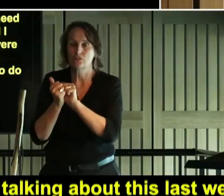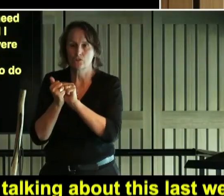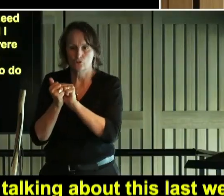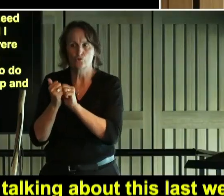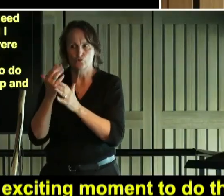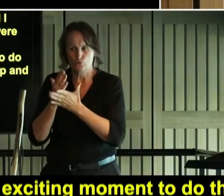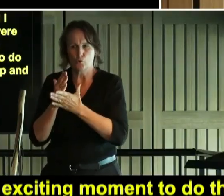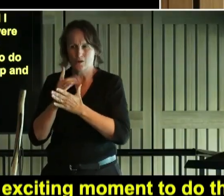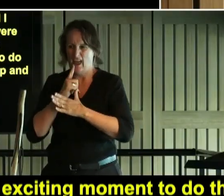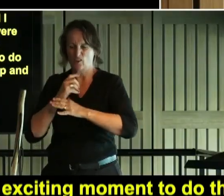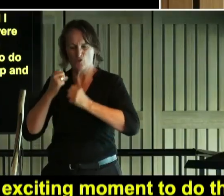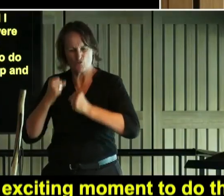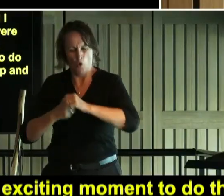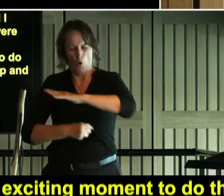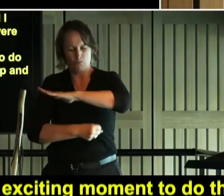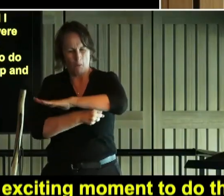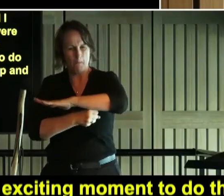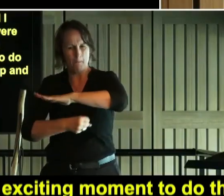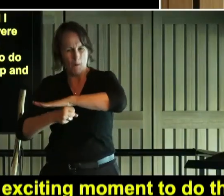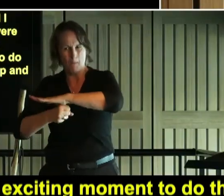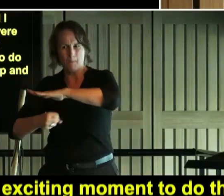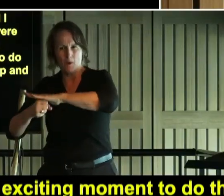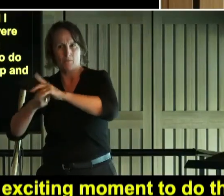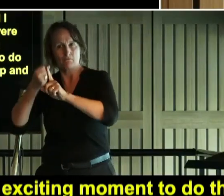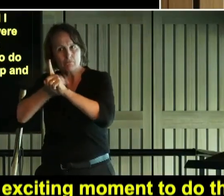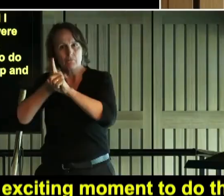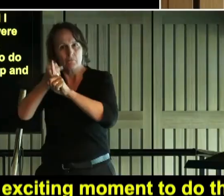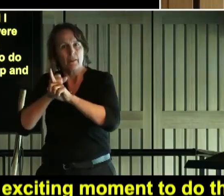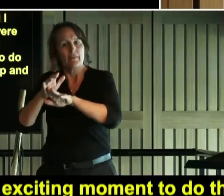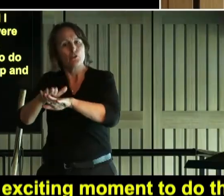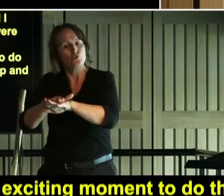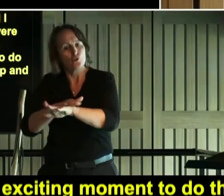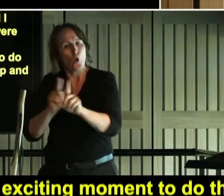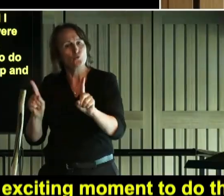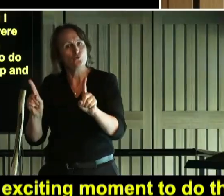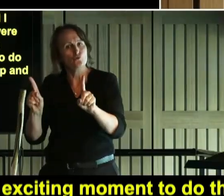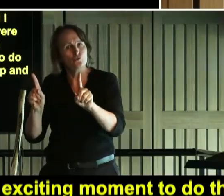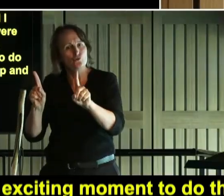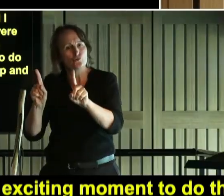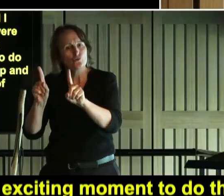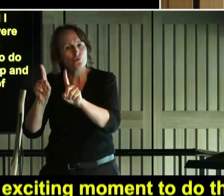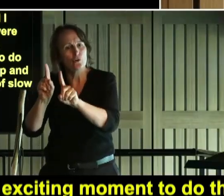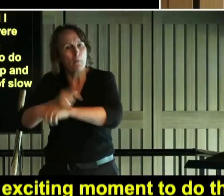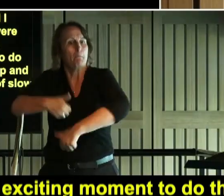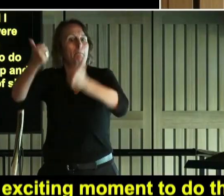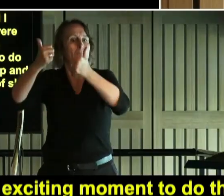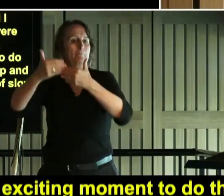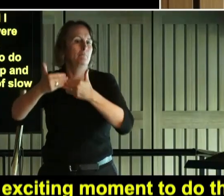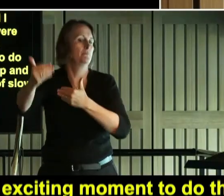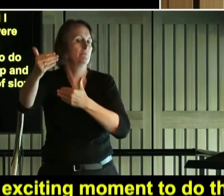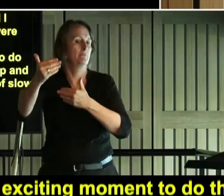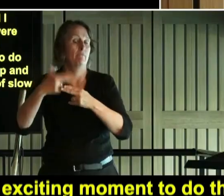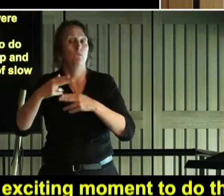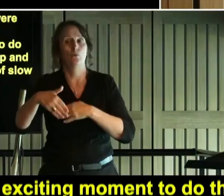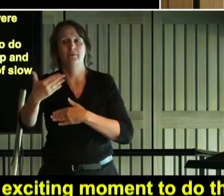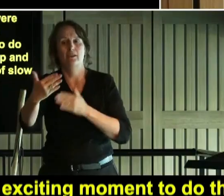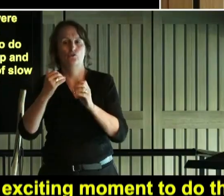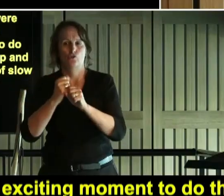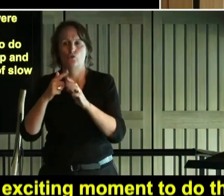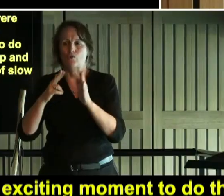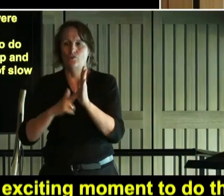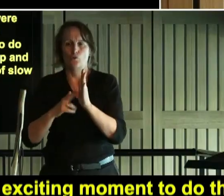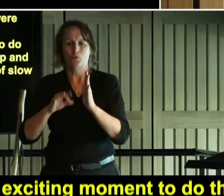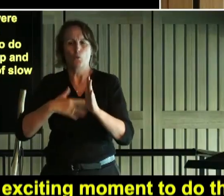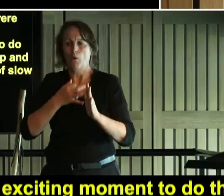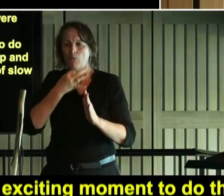a kind of base of slow change maybe, so that we see real difference in the future for the next generation and for